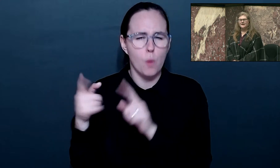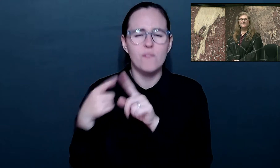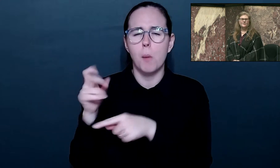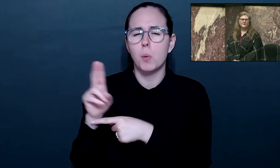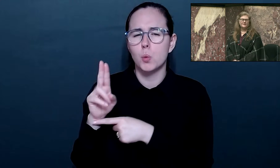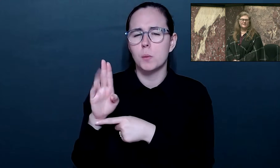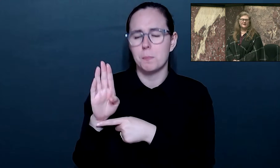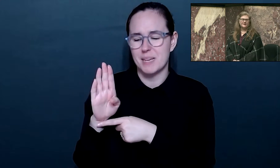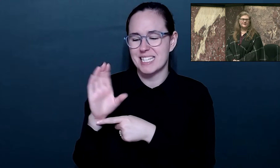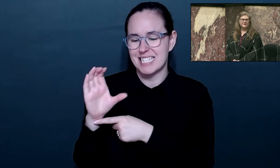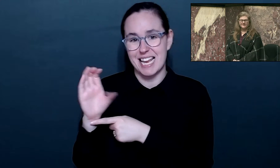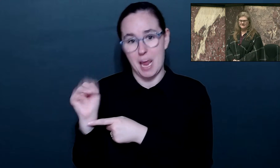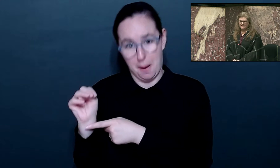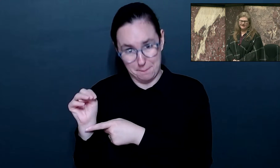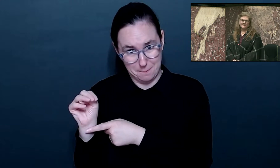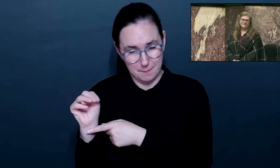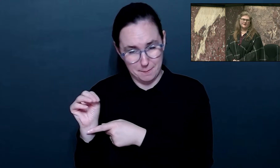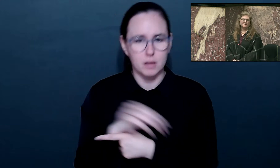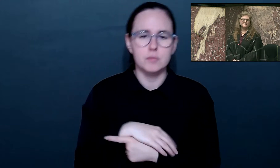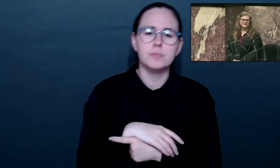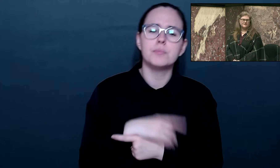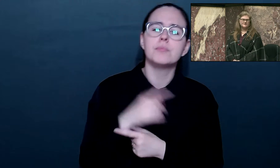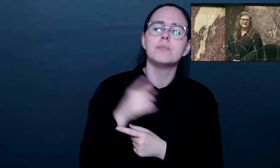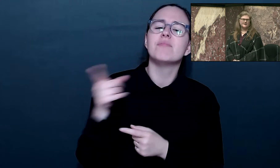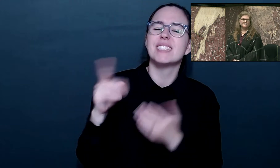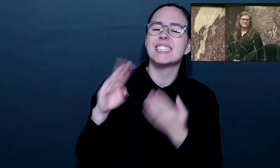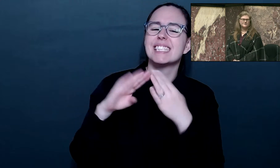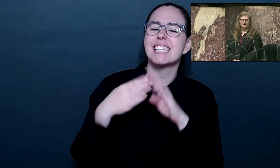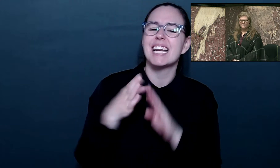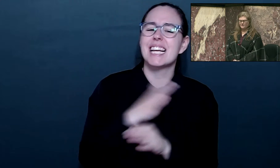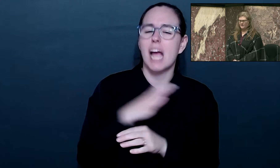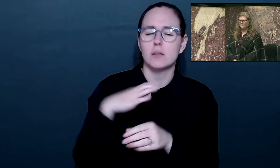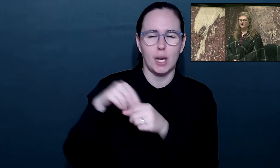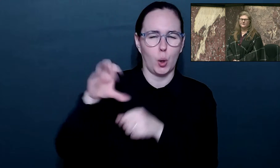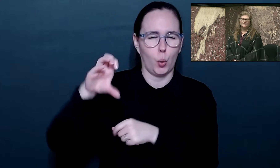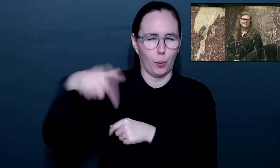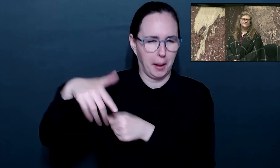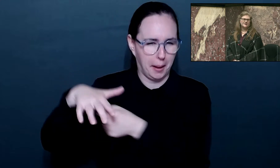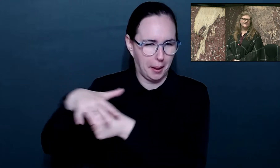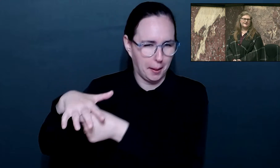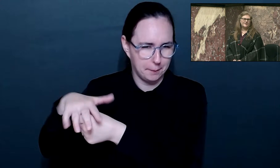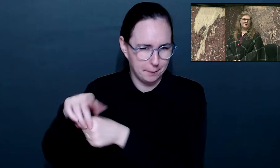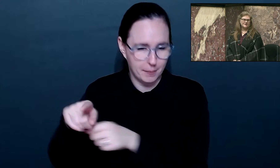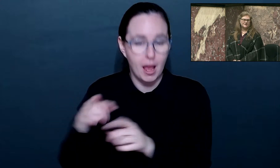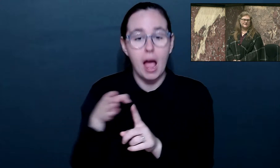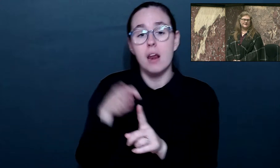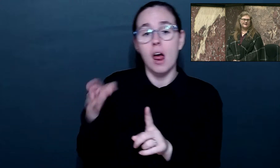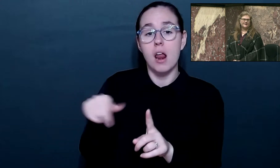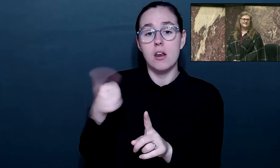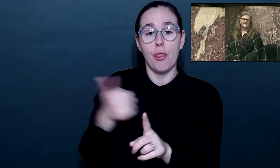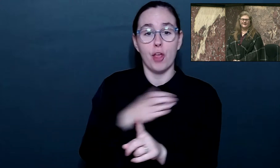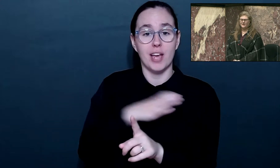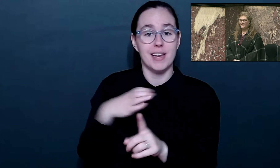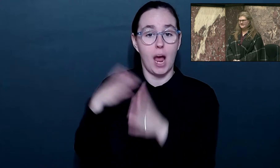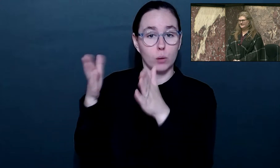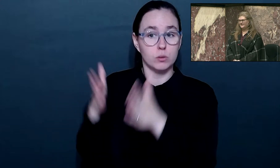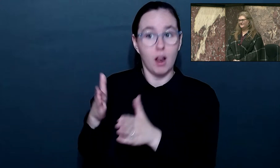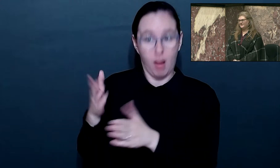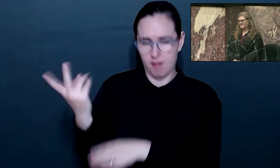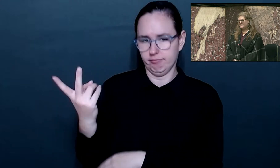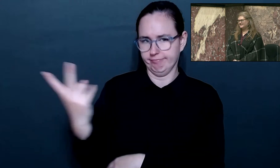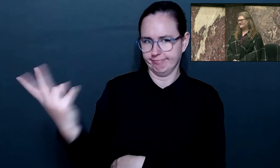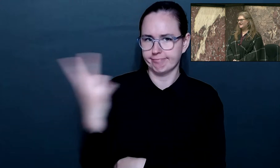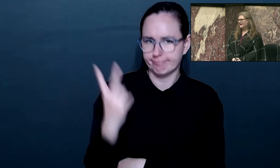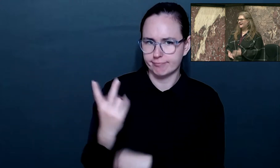today. Both of them are incredibly dedicated public servants who serve with both knowledge, compassion, and a great deal